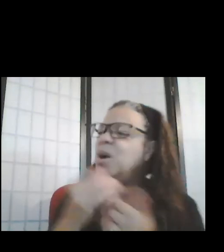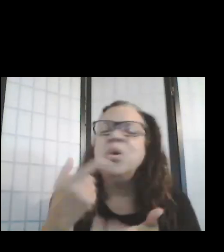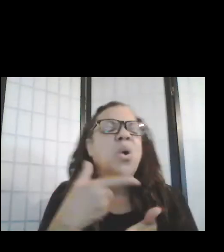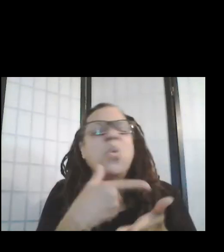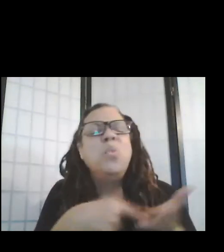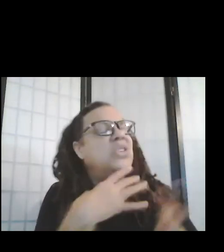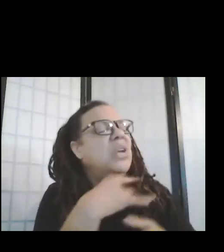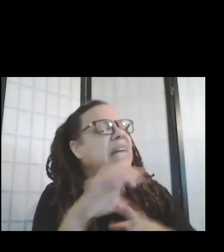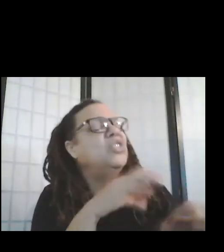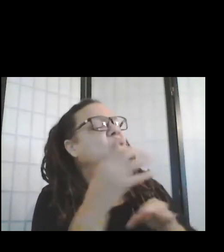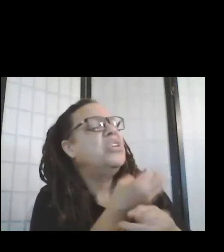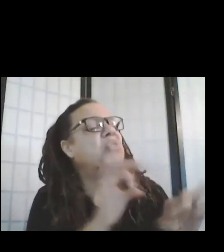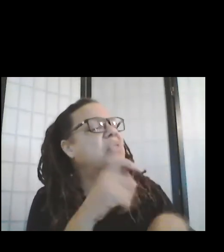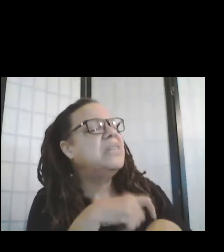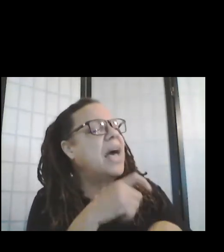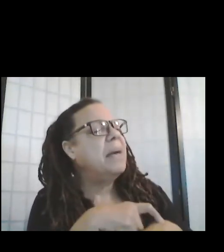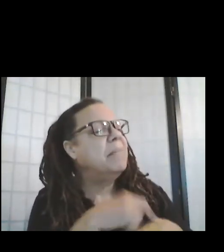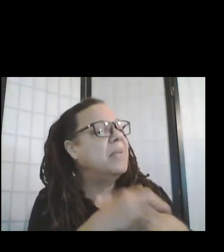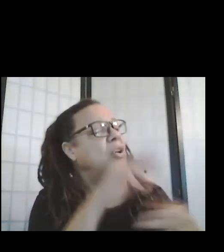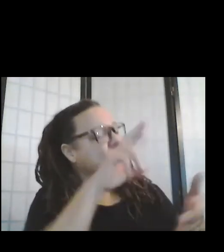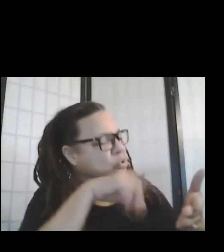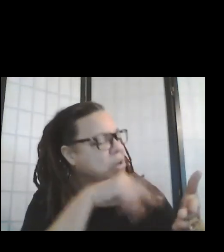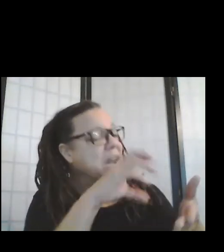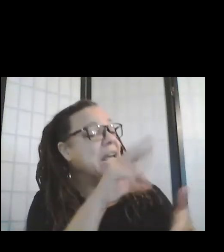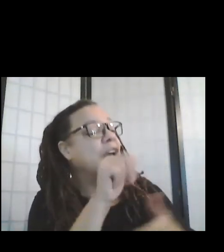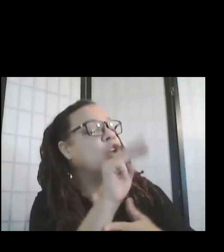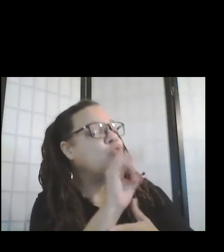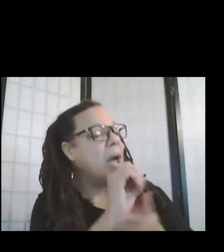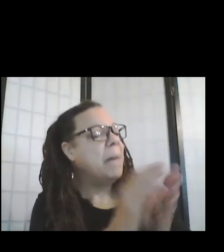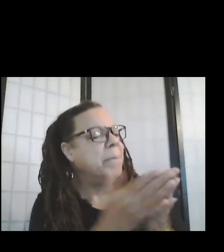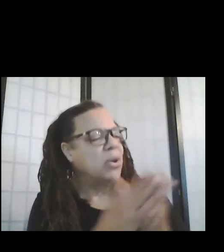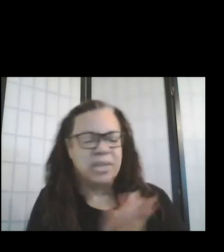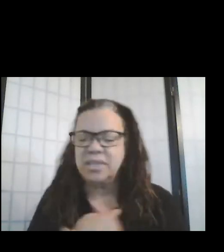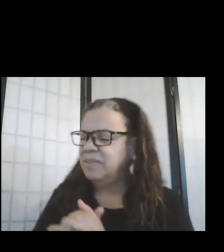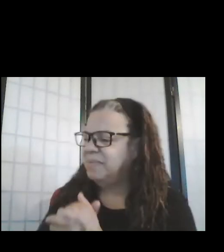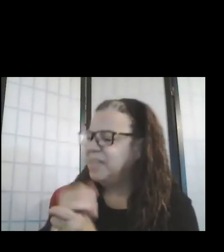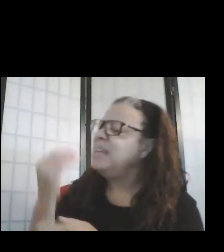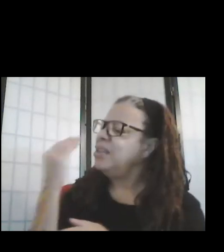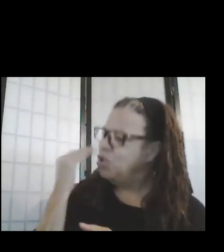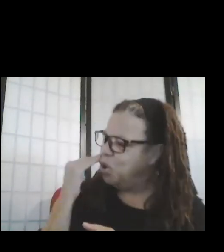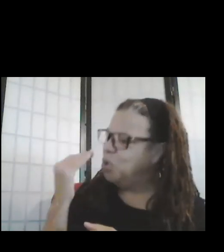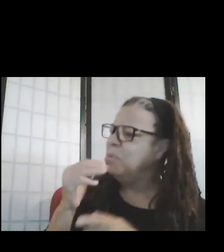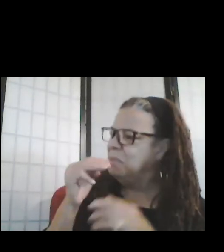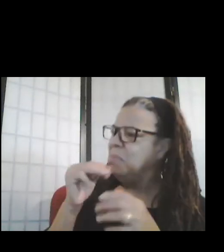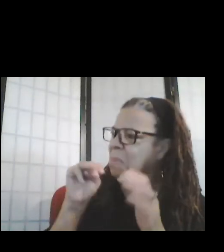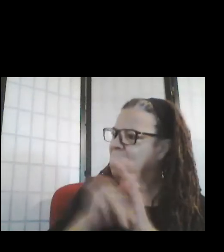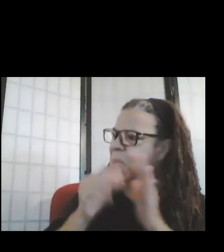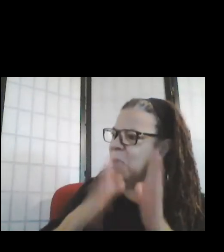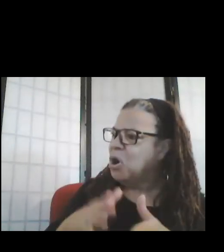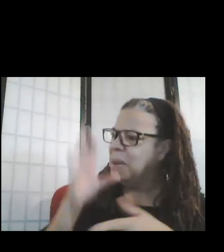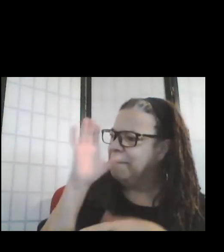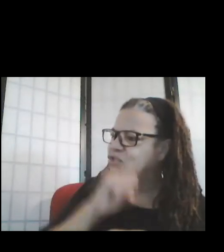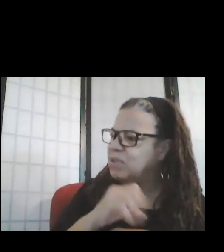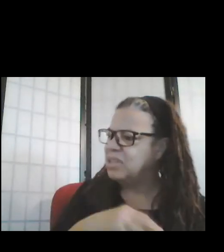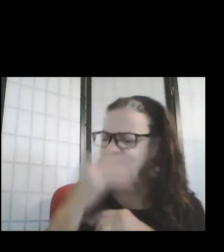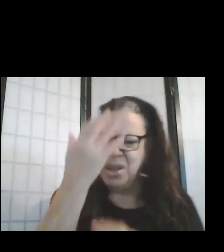in your free time? Reading crime novels. Crime novels. Yeah, you know, murder mysteries. Why do you